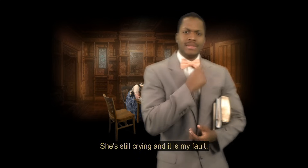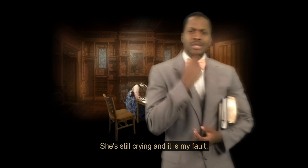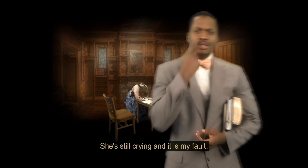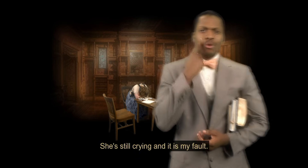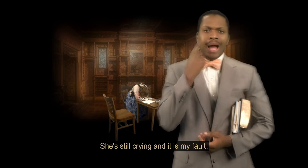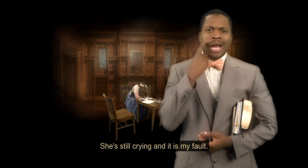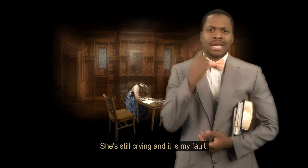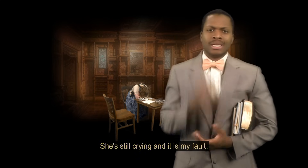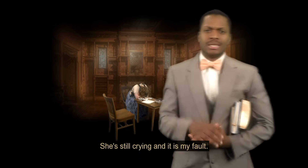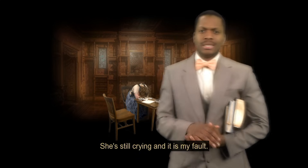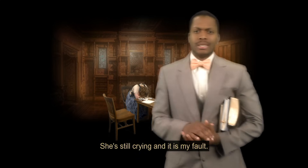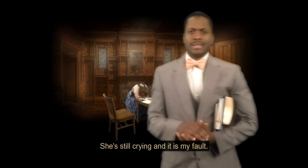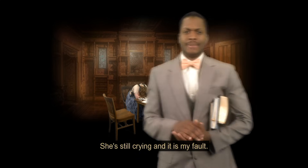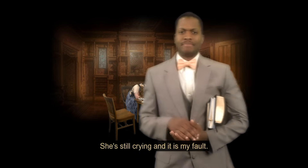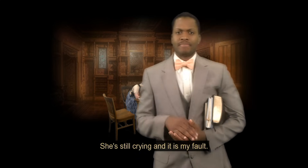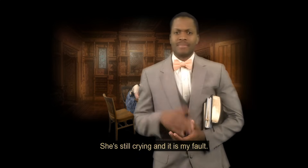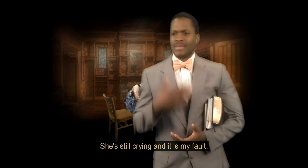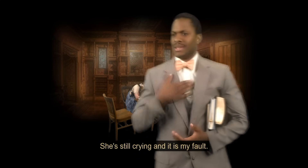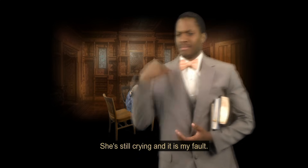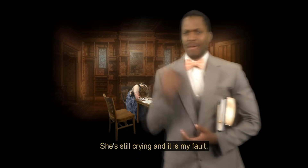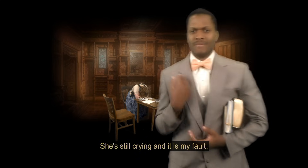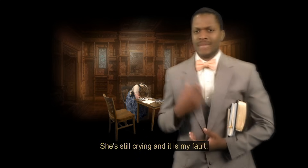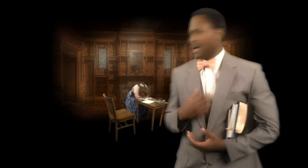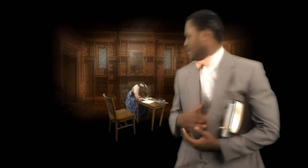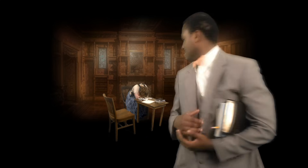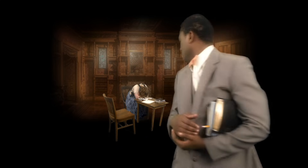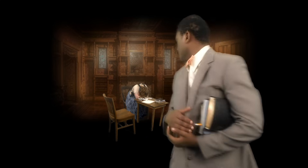She's still crying, and it's my fault.